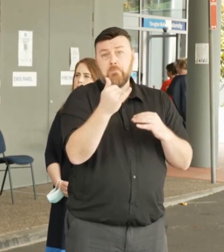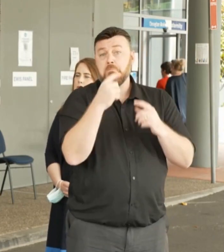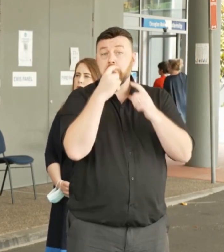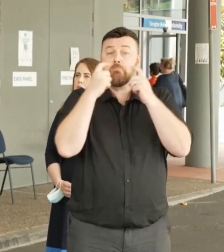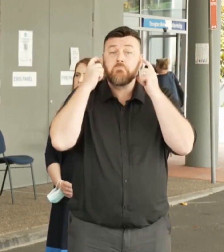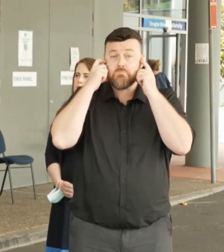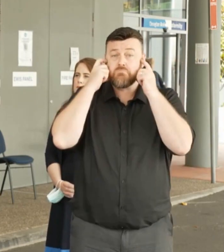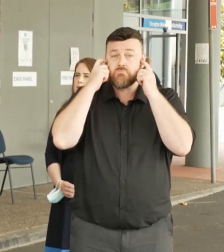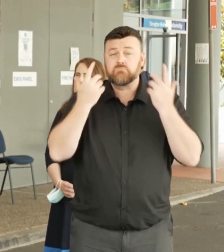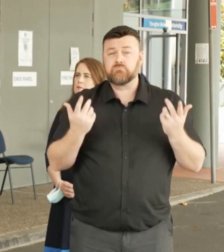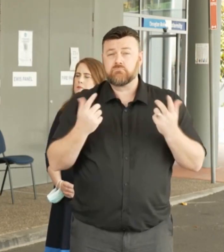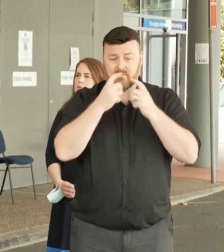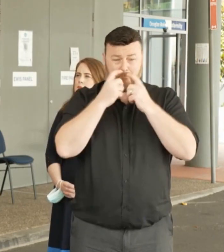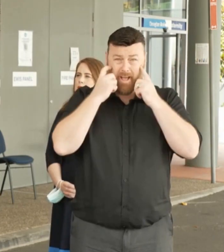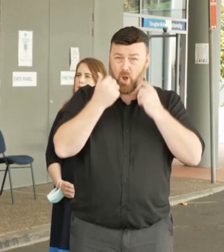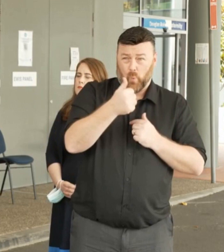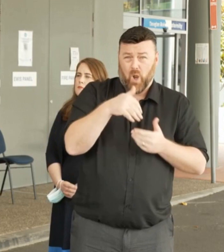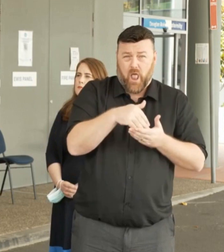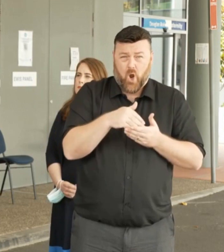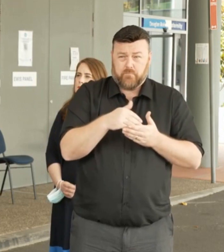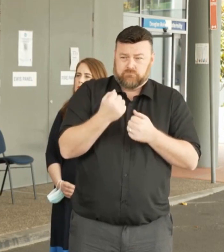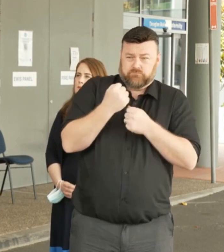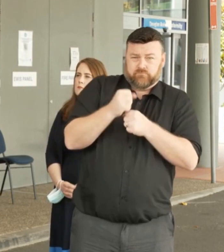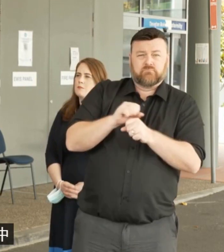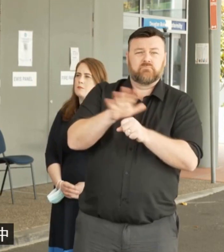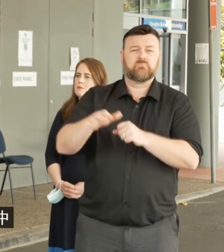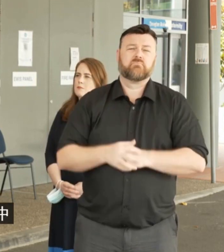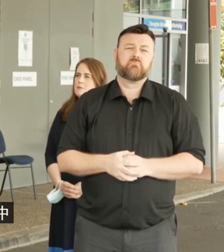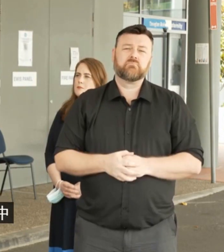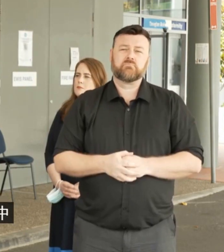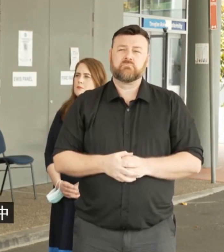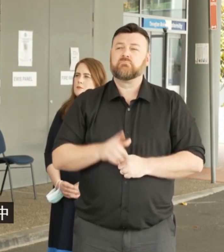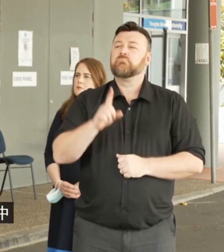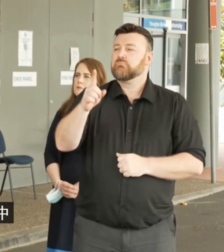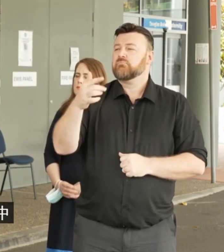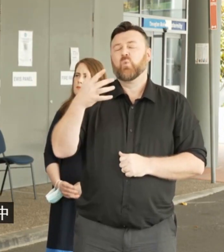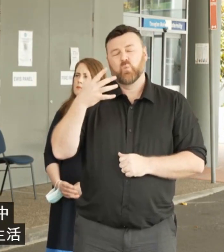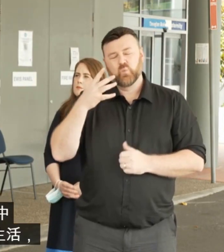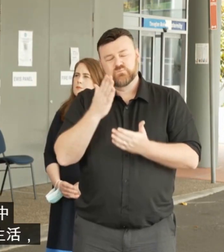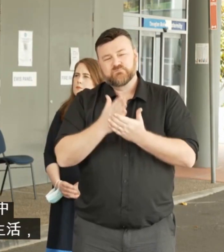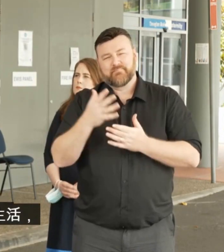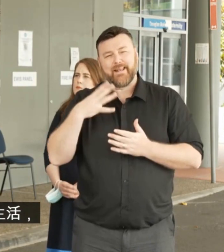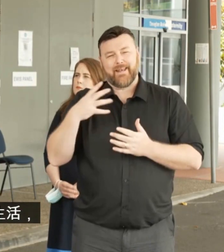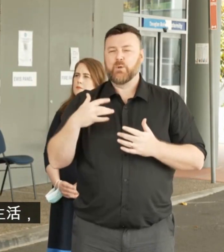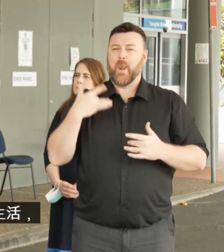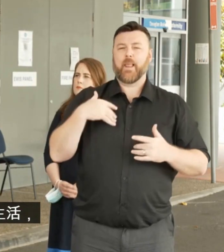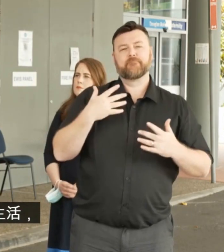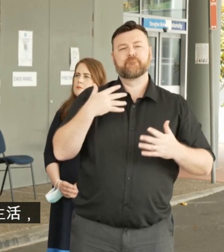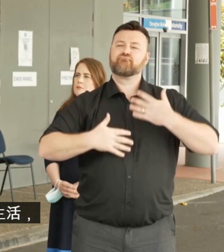A mask still helps to try and stop the spread, but we also have to live our lives in a more normal way coming